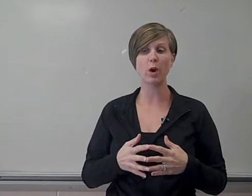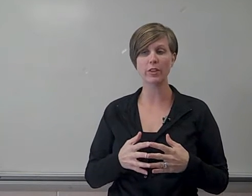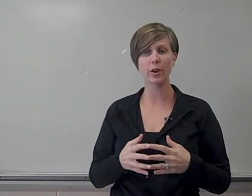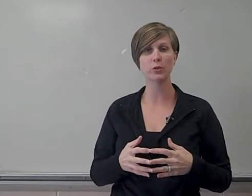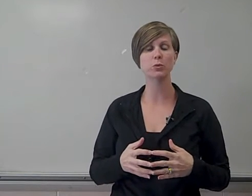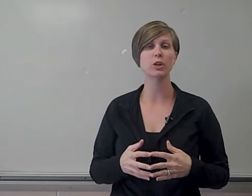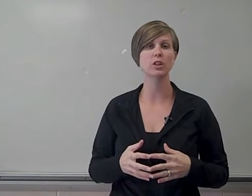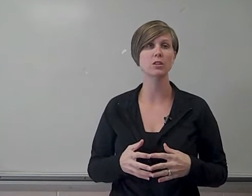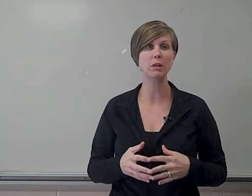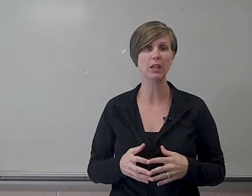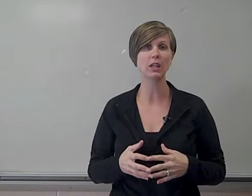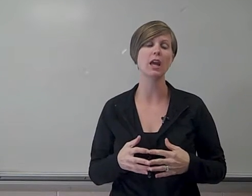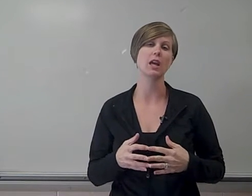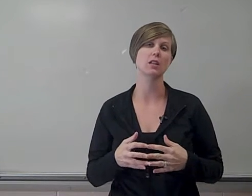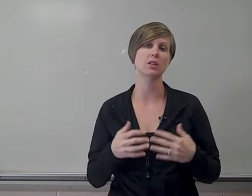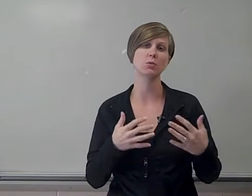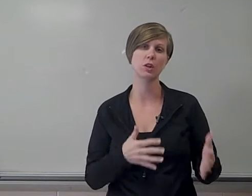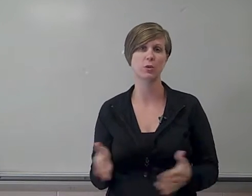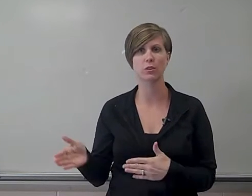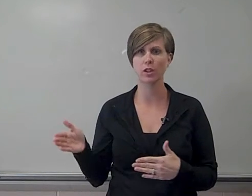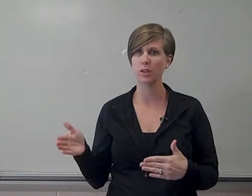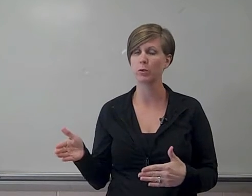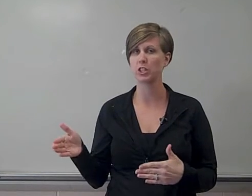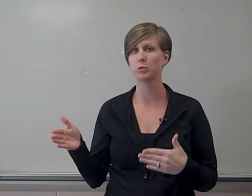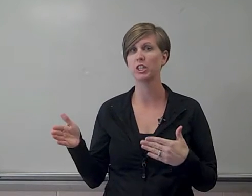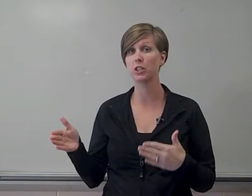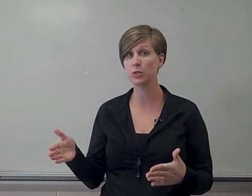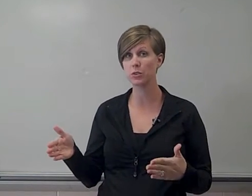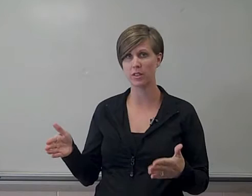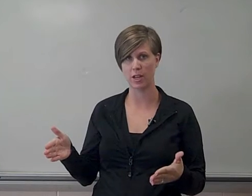what those words mean and the word order in which we use them.